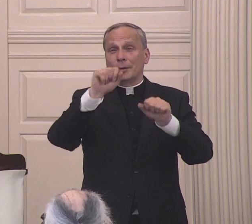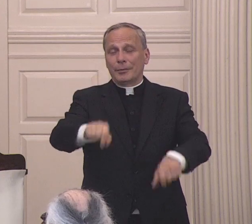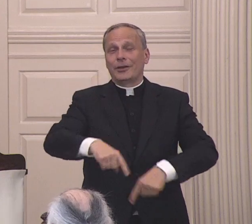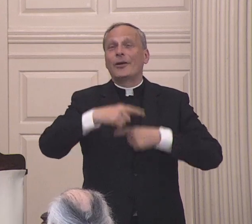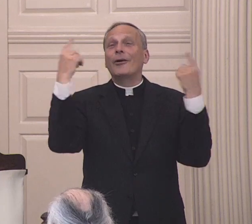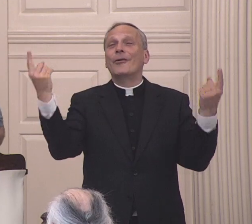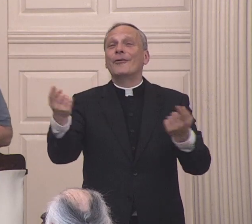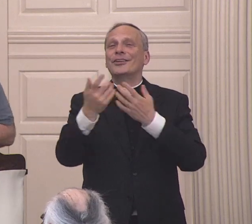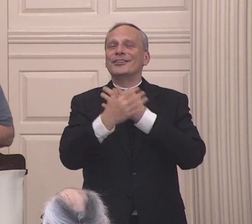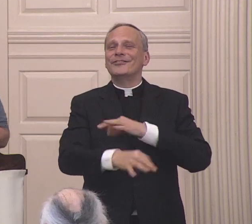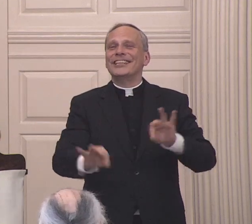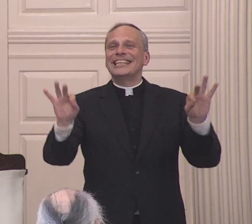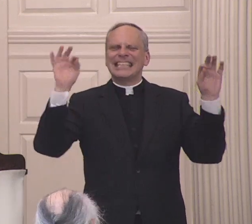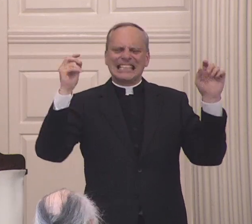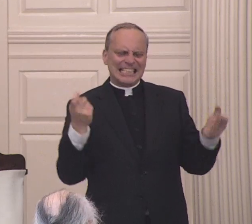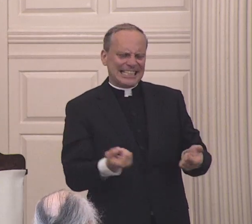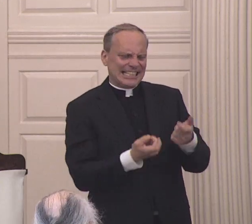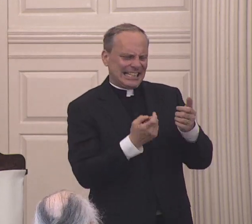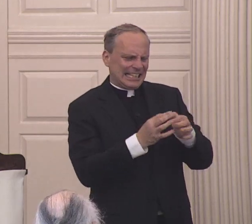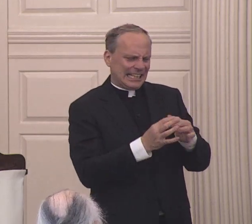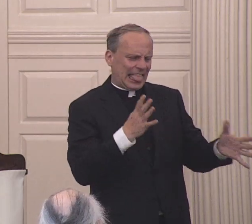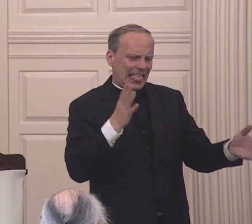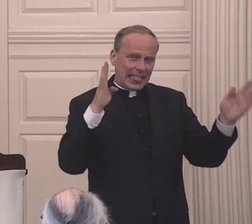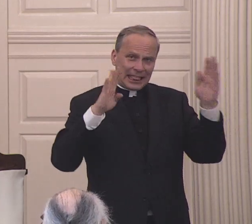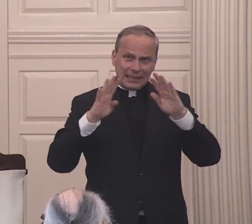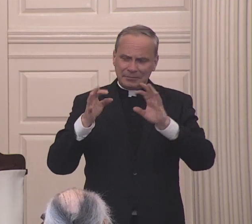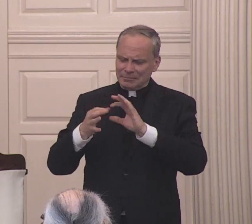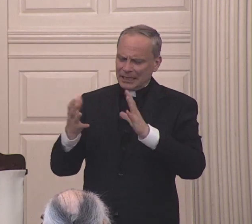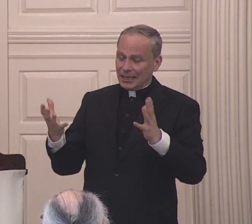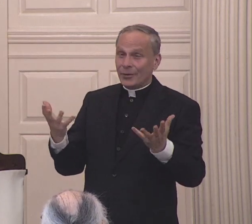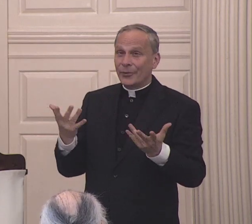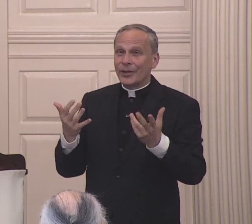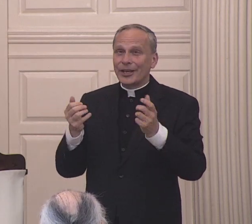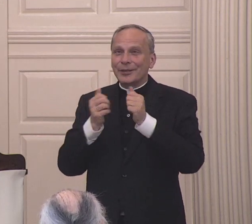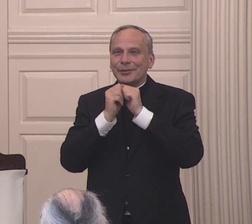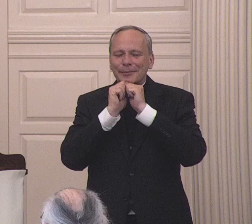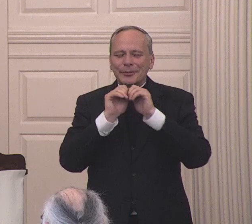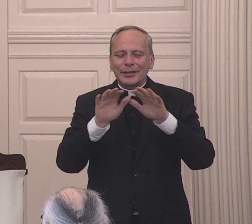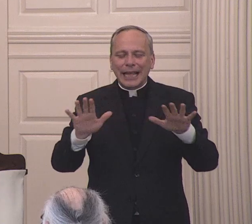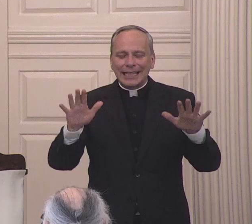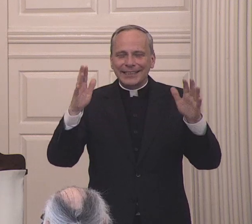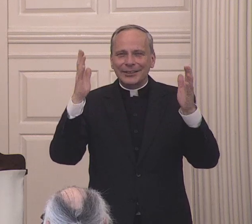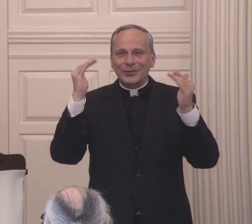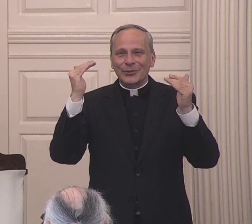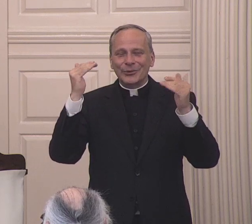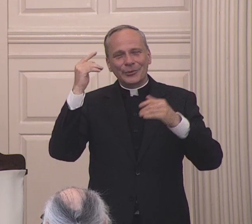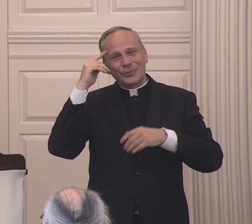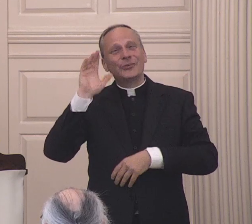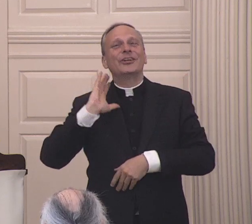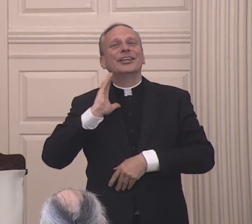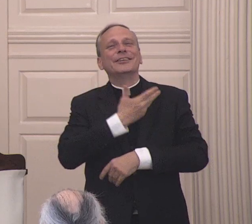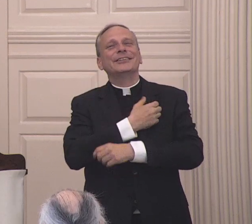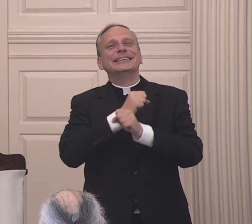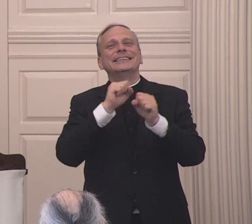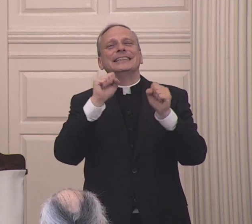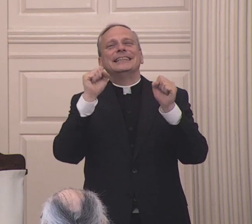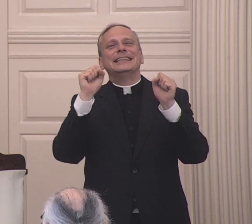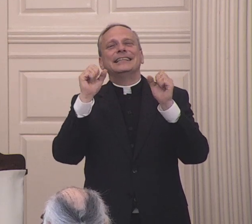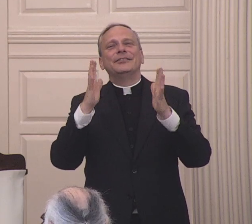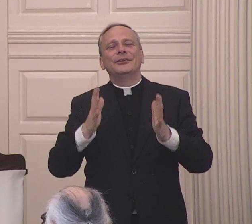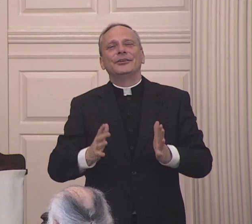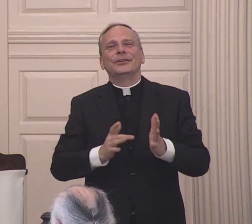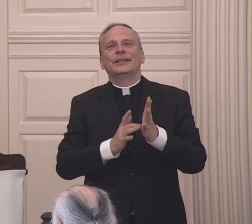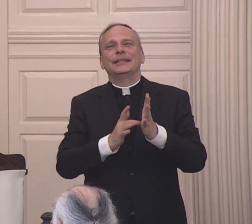your mercy we may always be free from sin and safe from all distress, as we await the